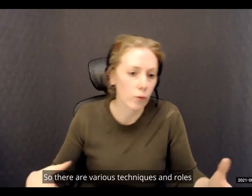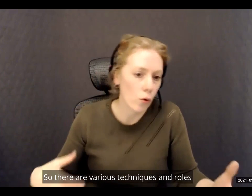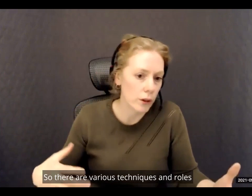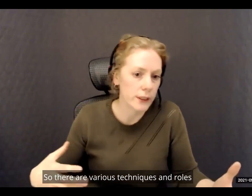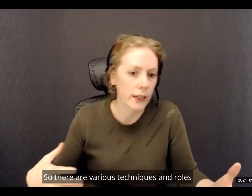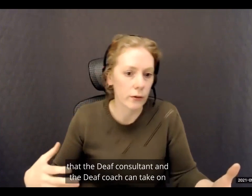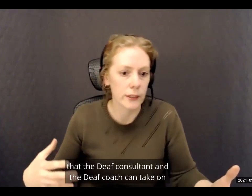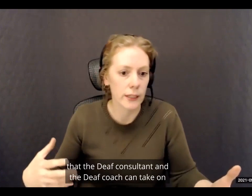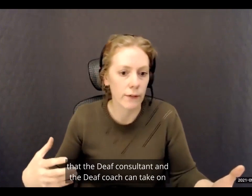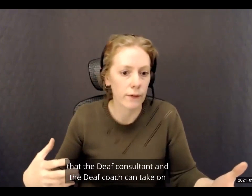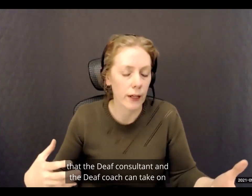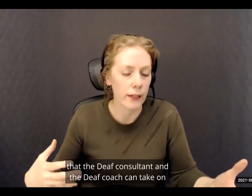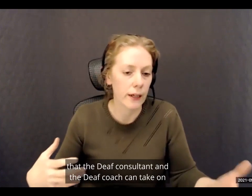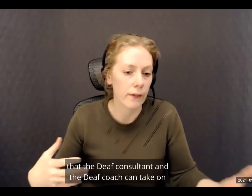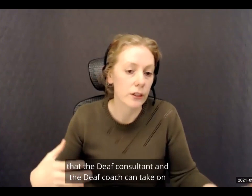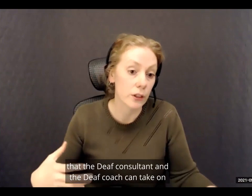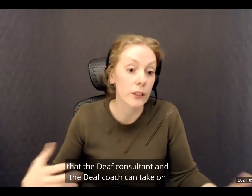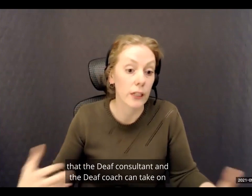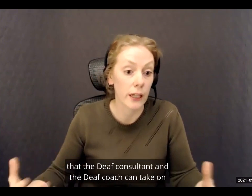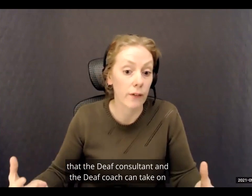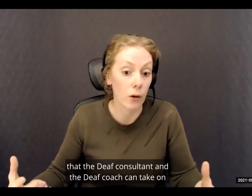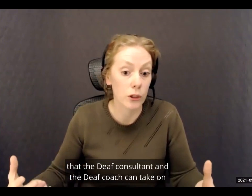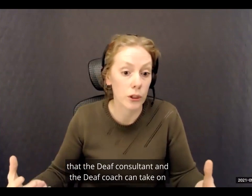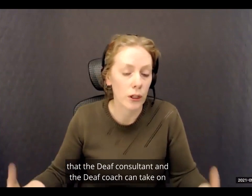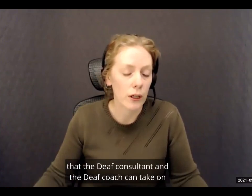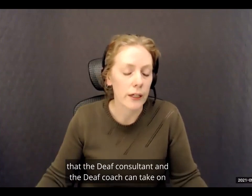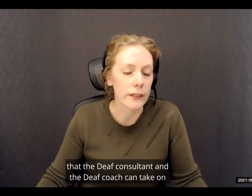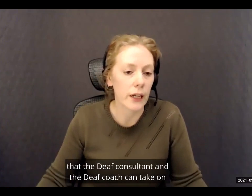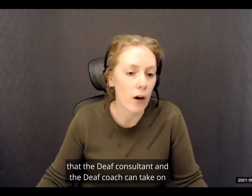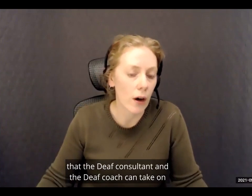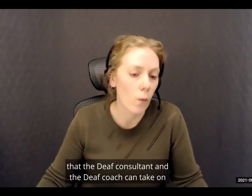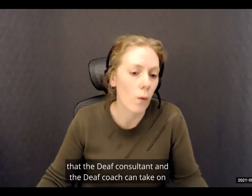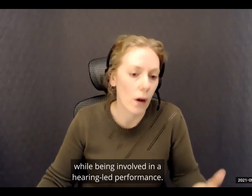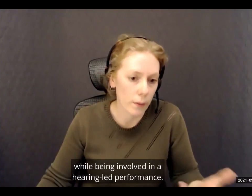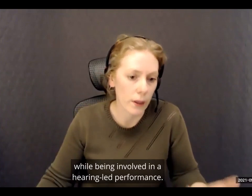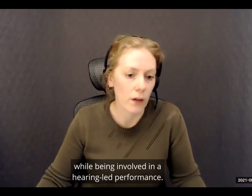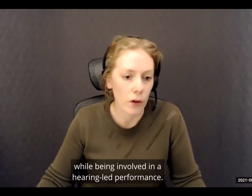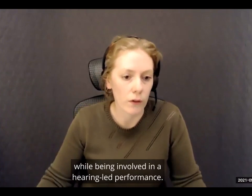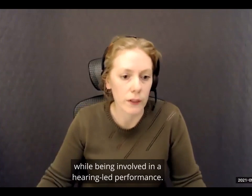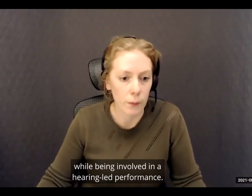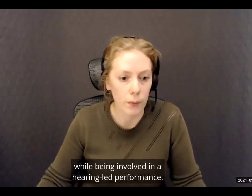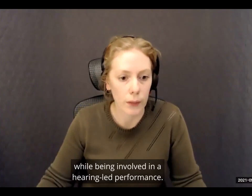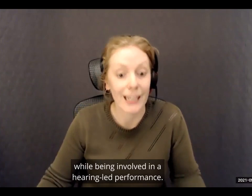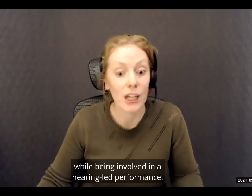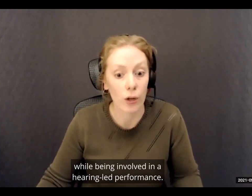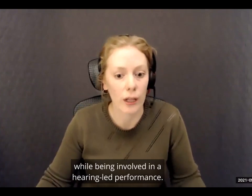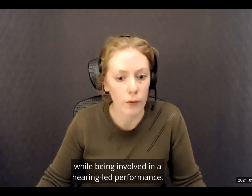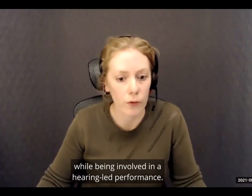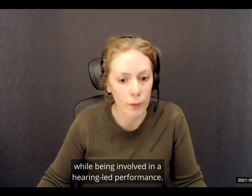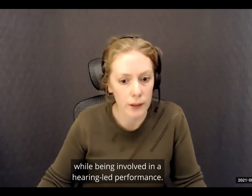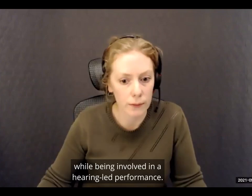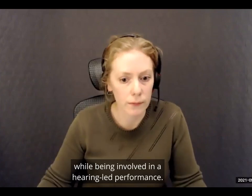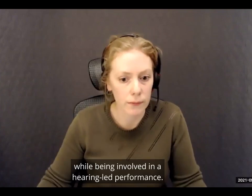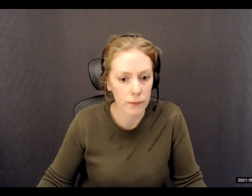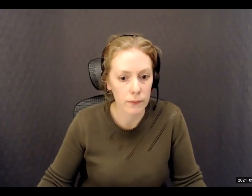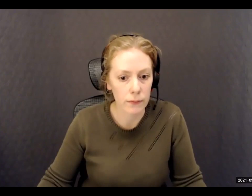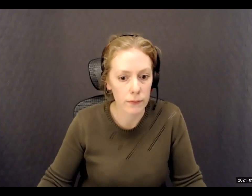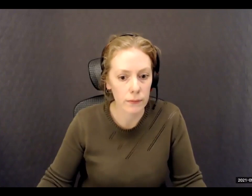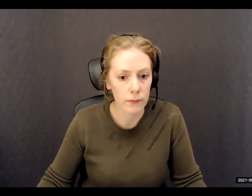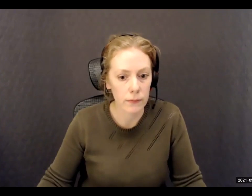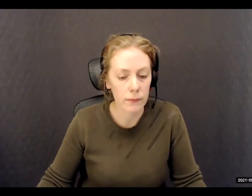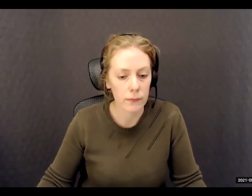and roles that the deaf consultant and the deaf coach can take on while being involved in a hearing-led performance.